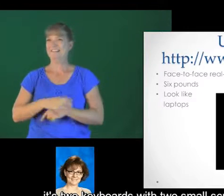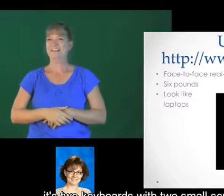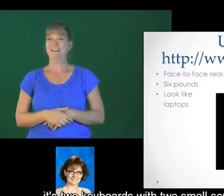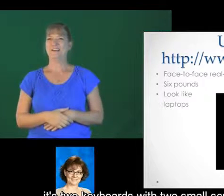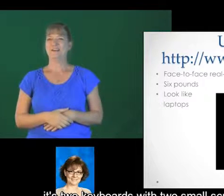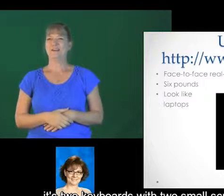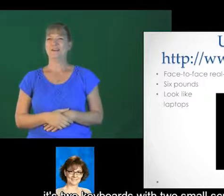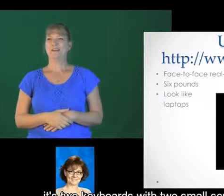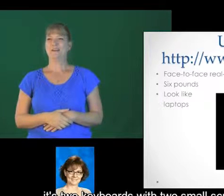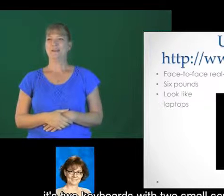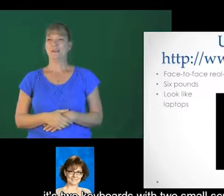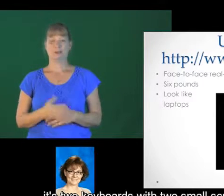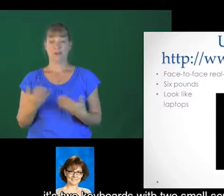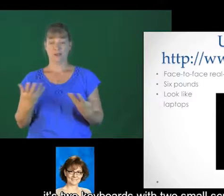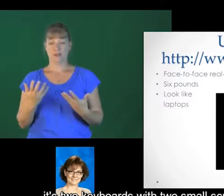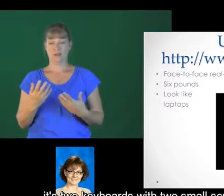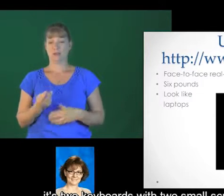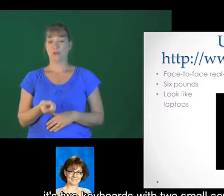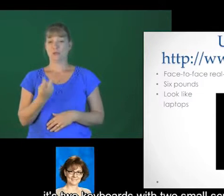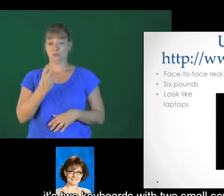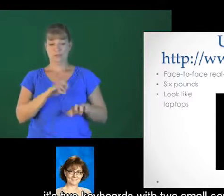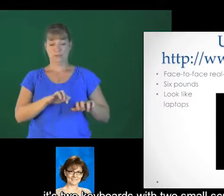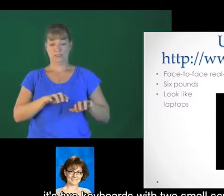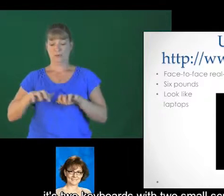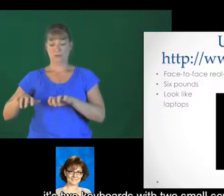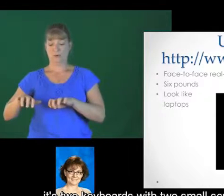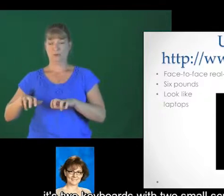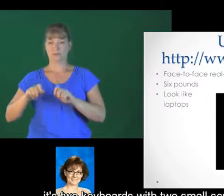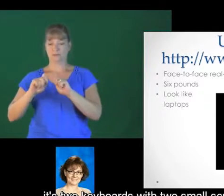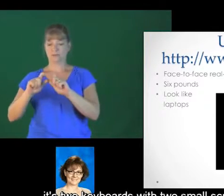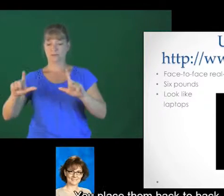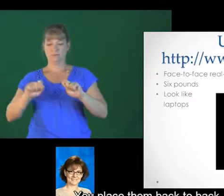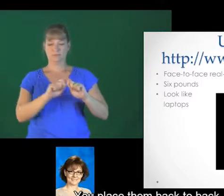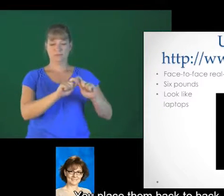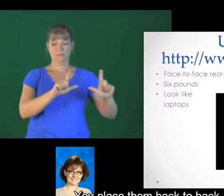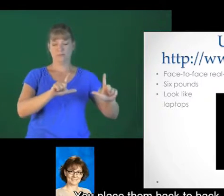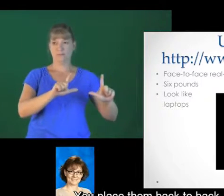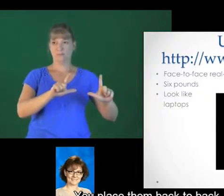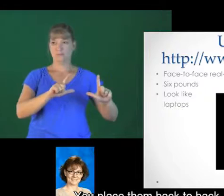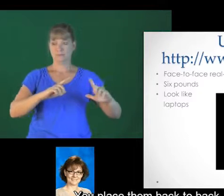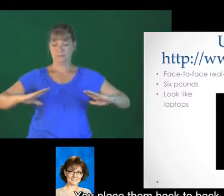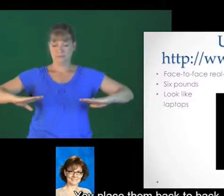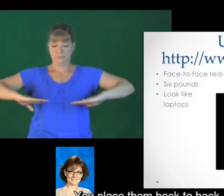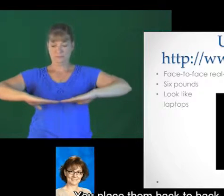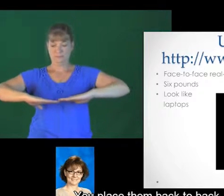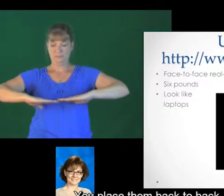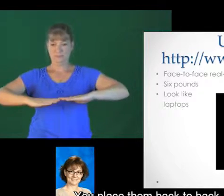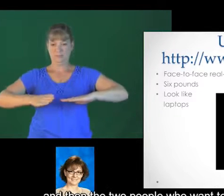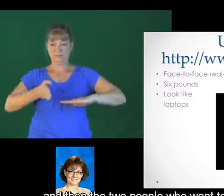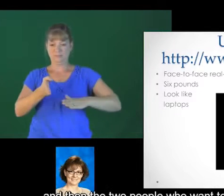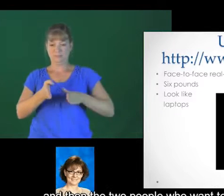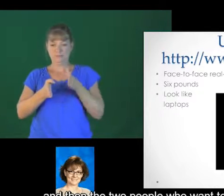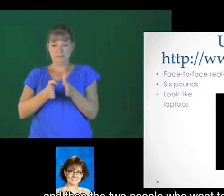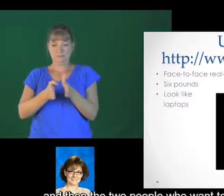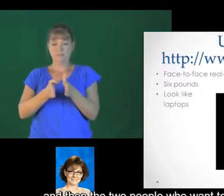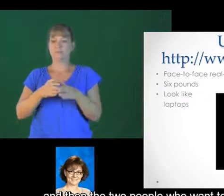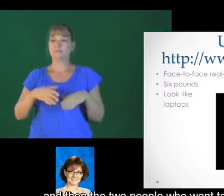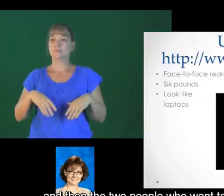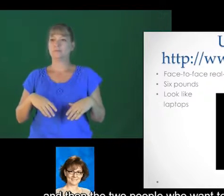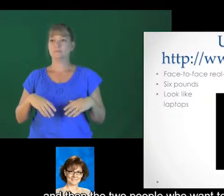2 keyboards with 2 small screens. You place them back to back, and then the 2 people who